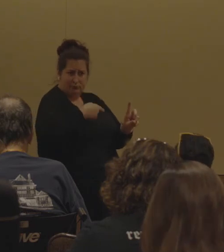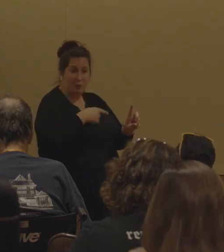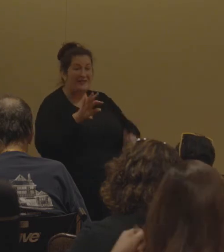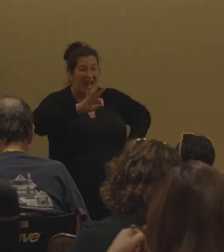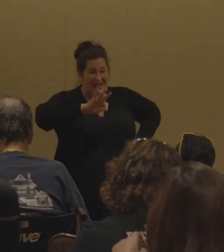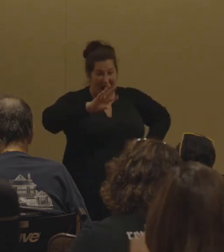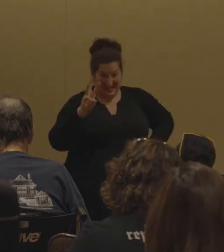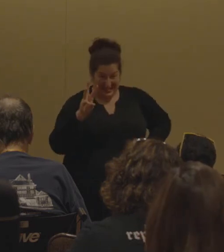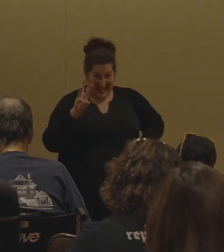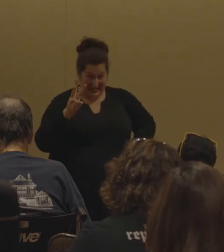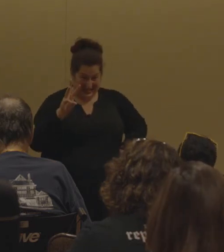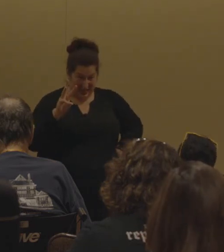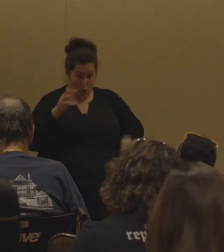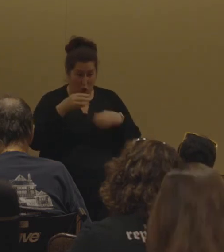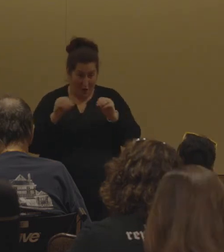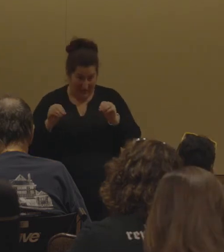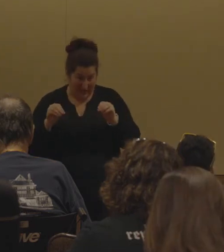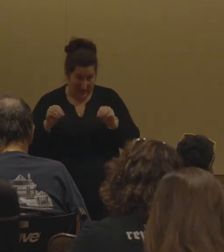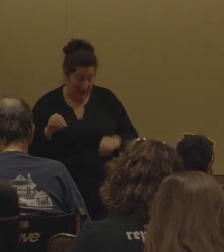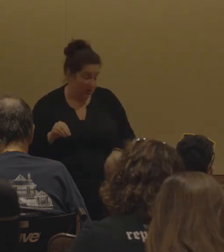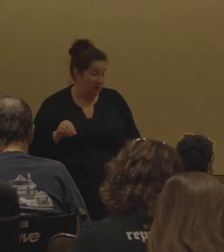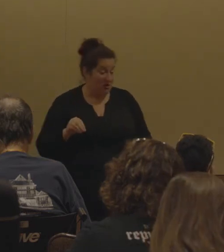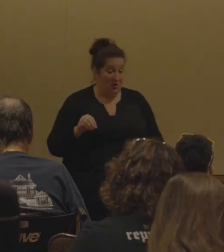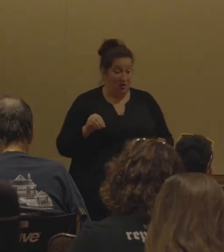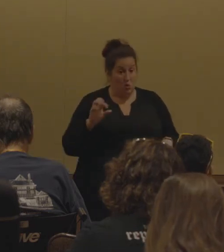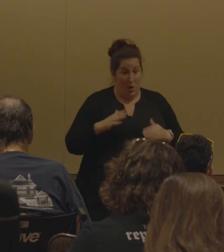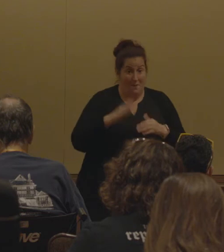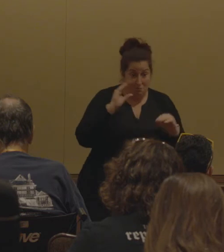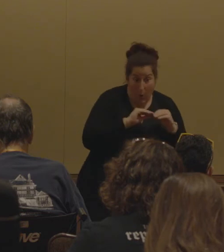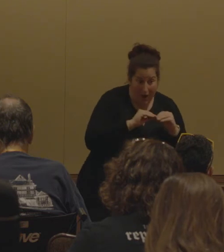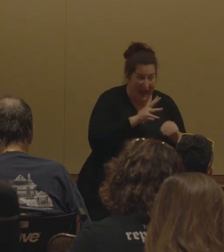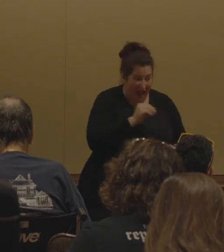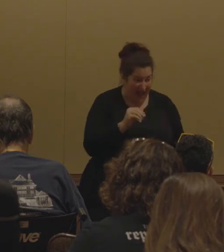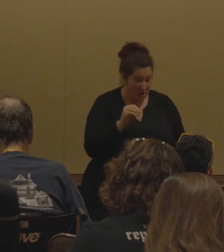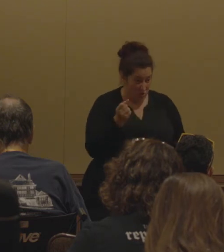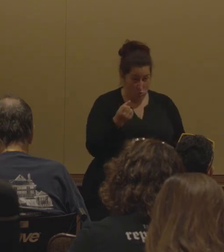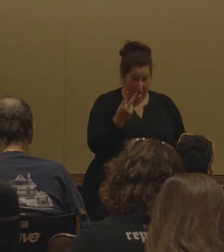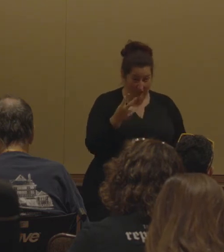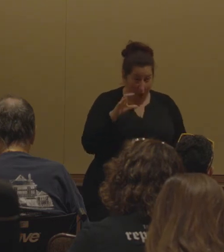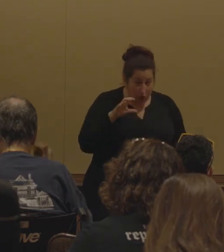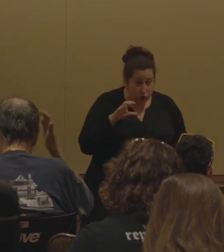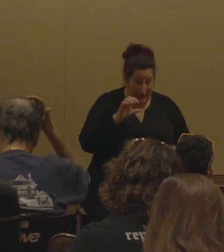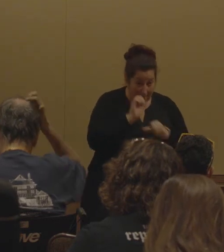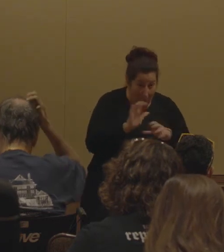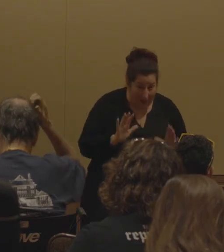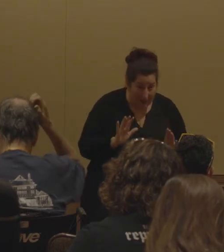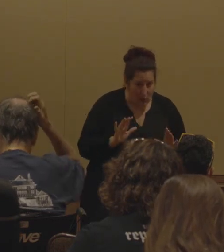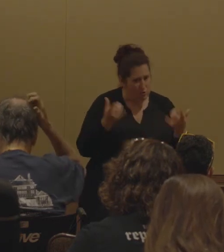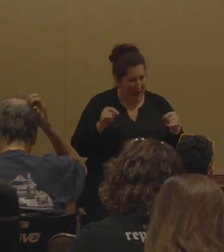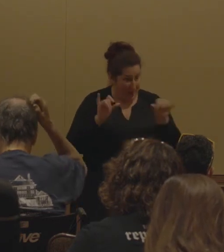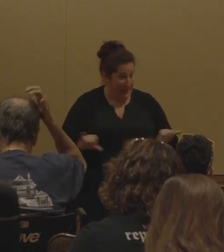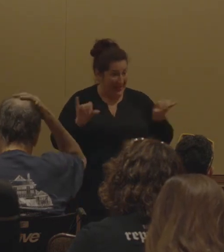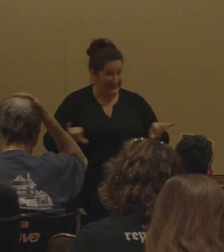96 offices and almost 1,200 employees across the state, consistency is a little hard. And that's something that we continue to